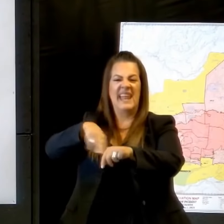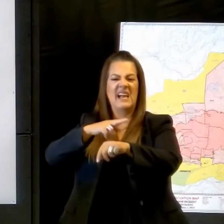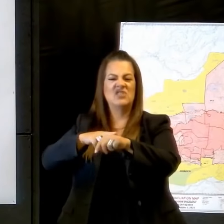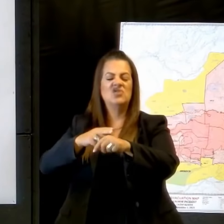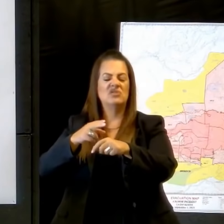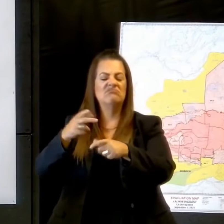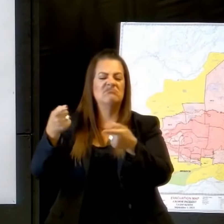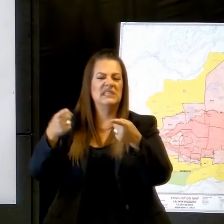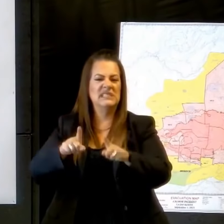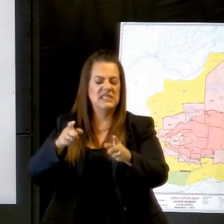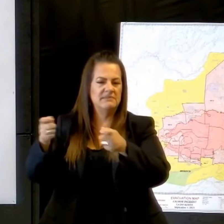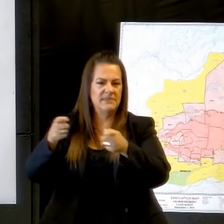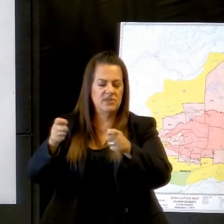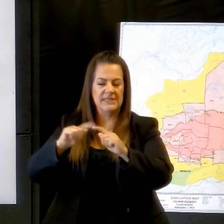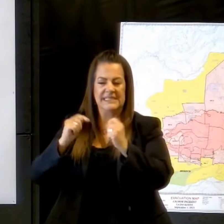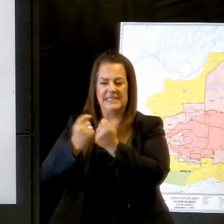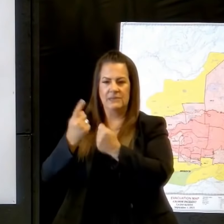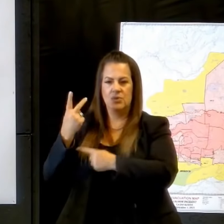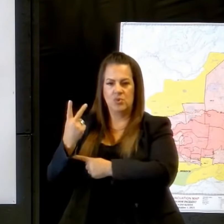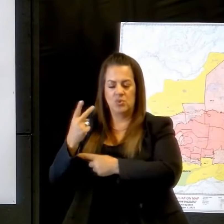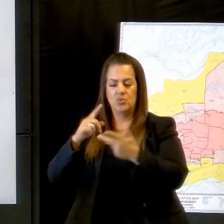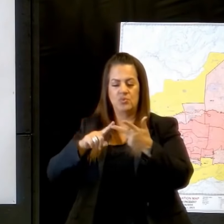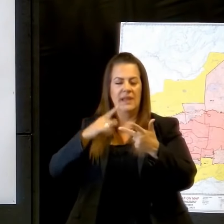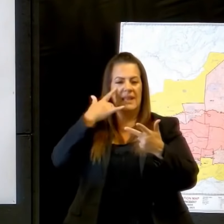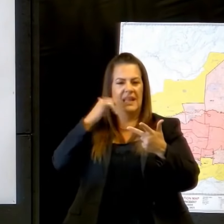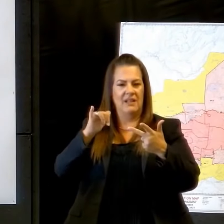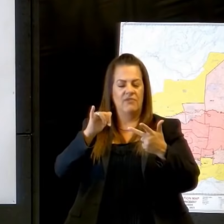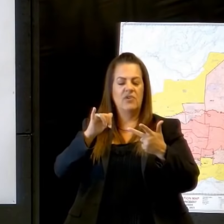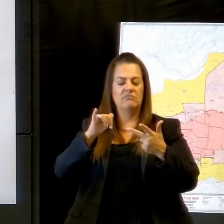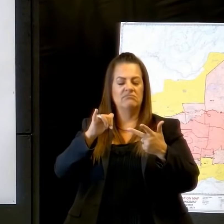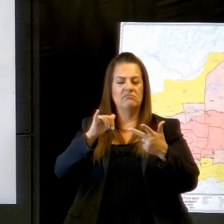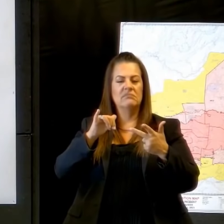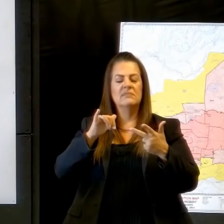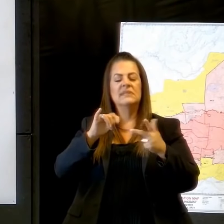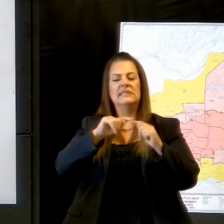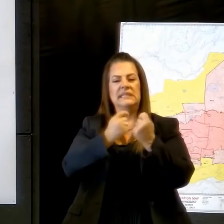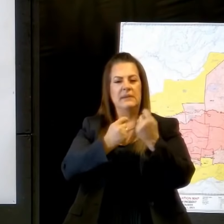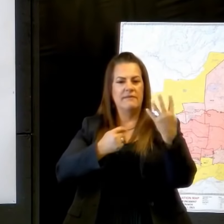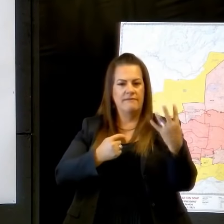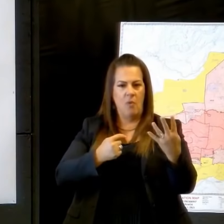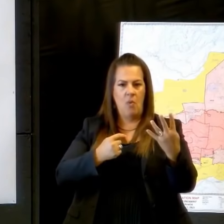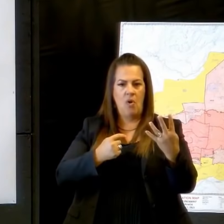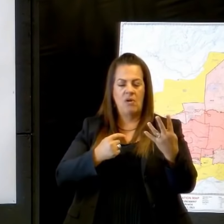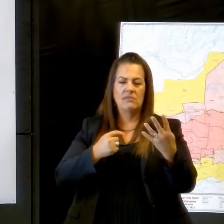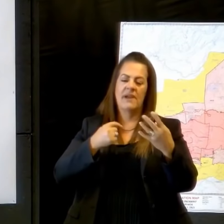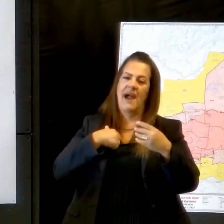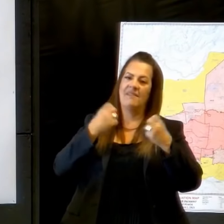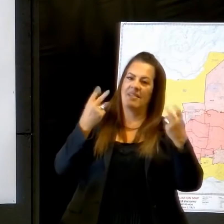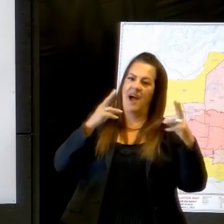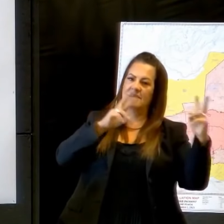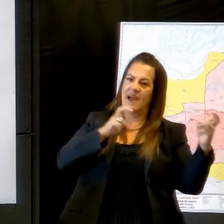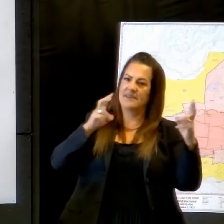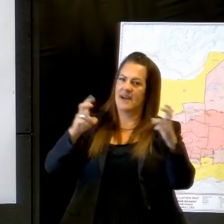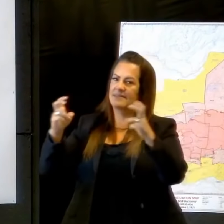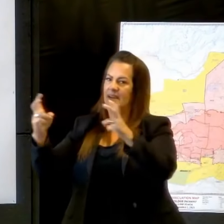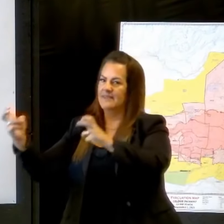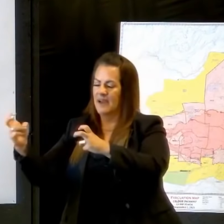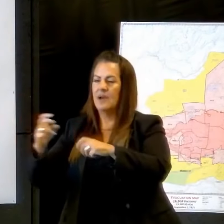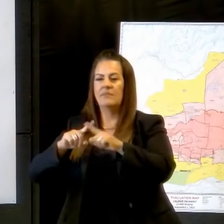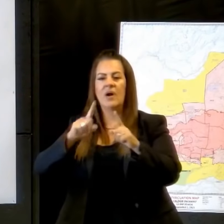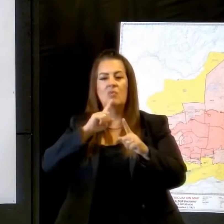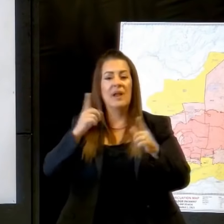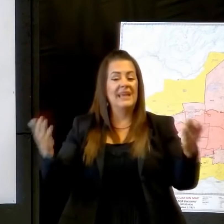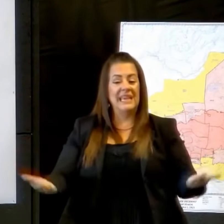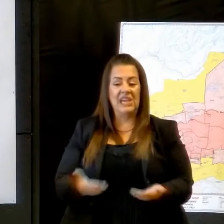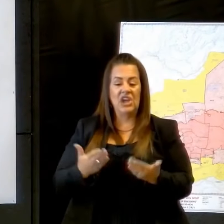Incident Management Organization Team 2, and California Interagency Incident Management Team 4. Now that's a lot of titles there that I just threw out there, but collectively here